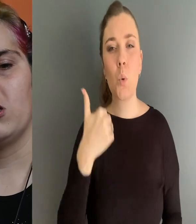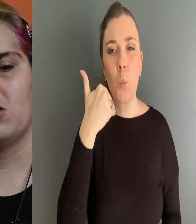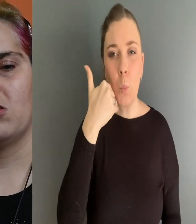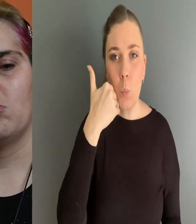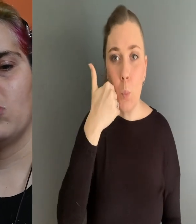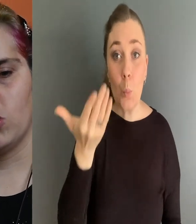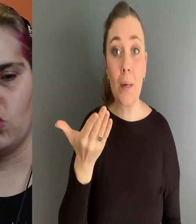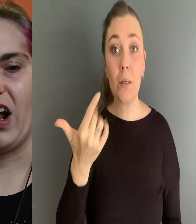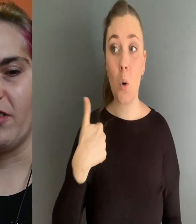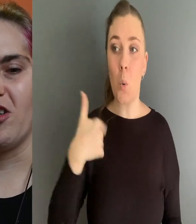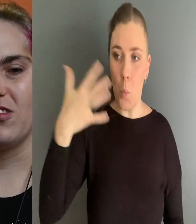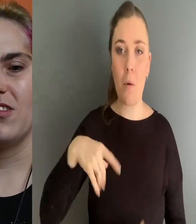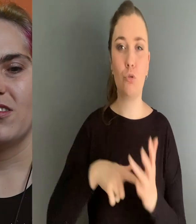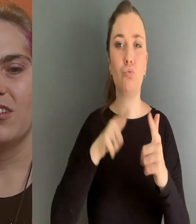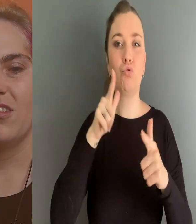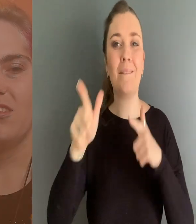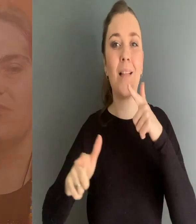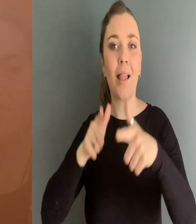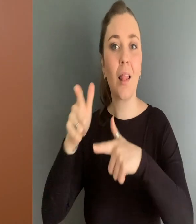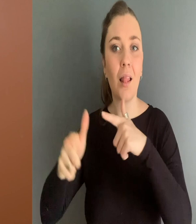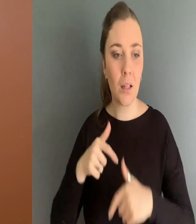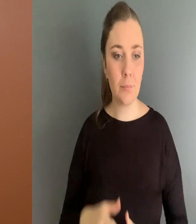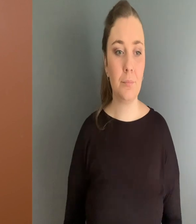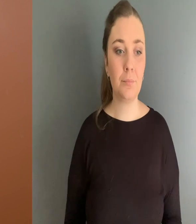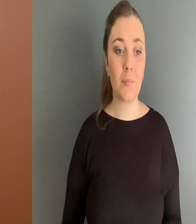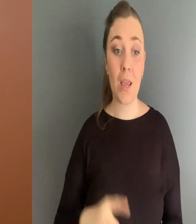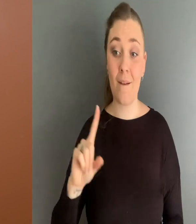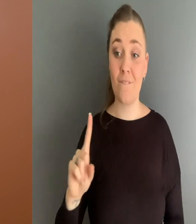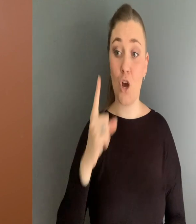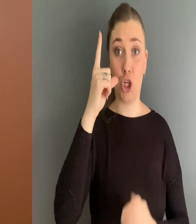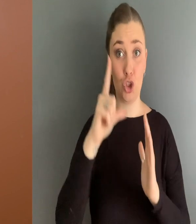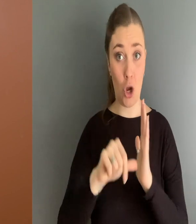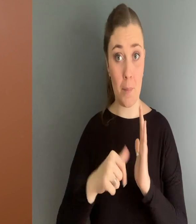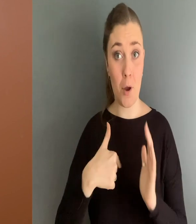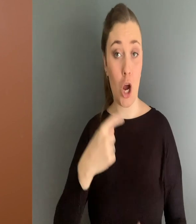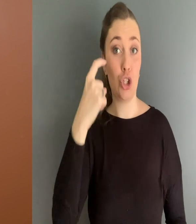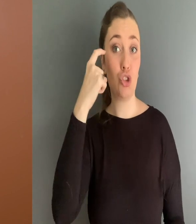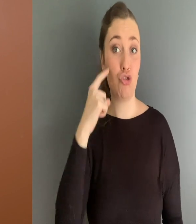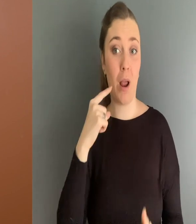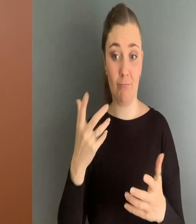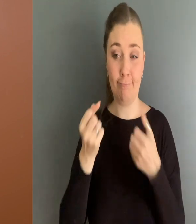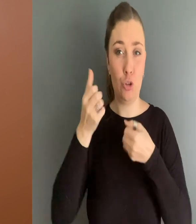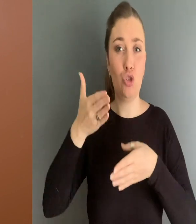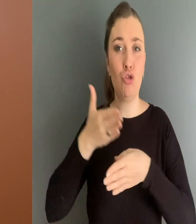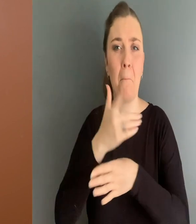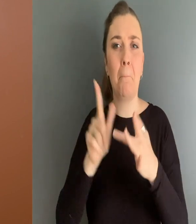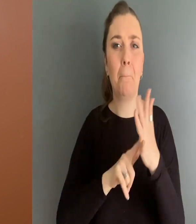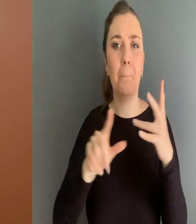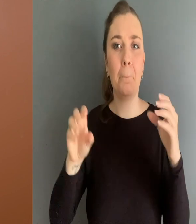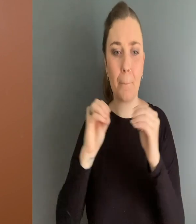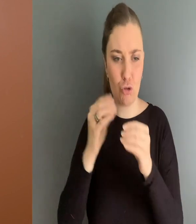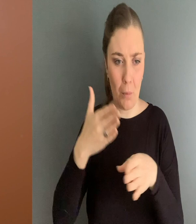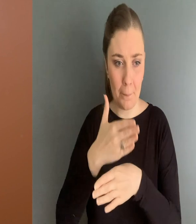wanted to travel the first time that i tried for a job was at